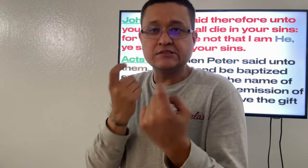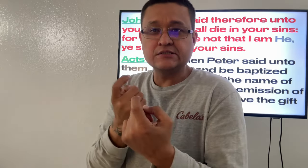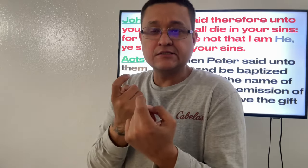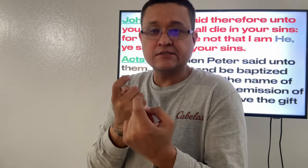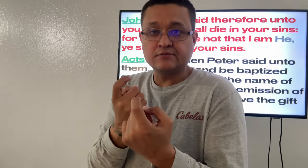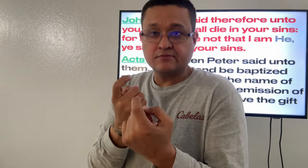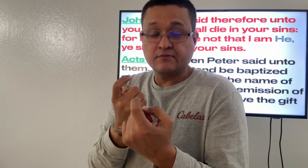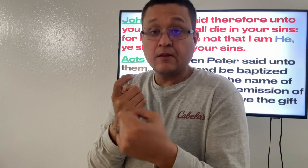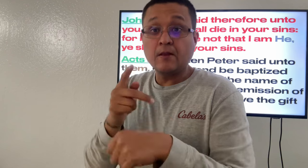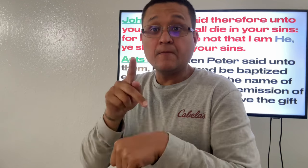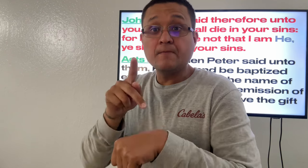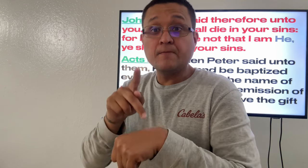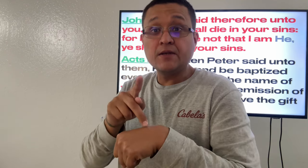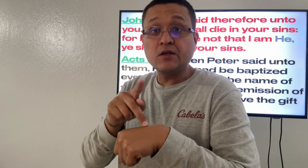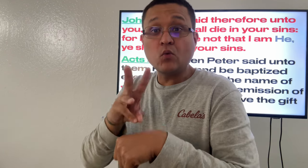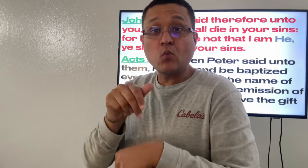you believe that Jesus died for your sins